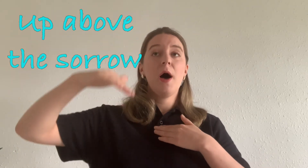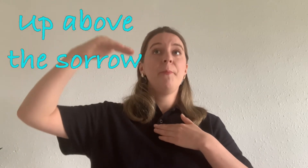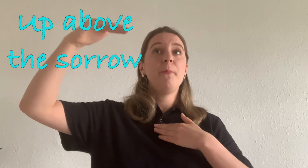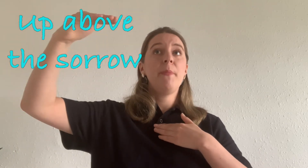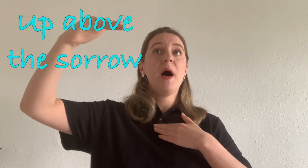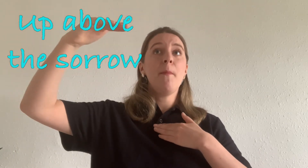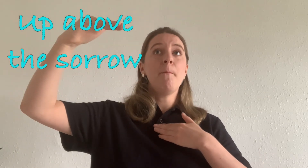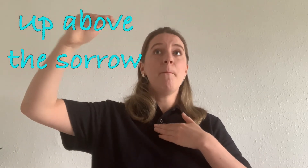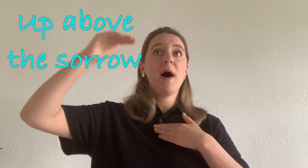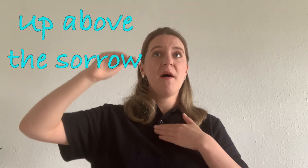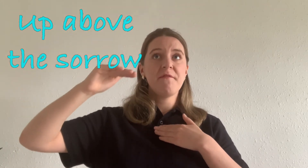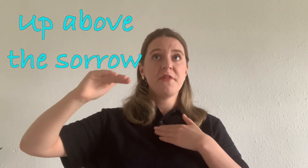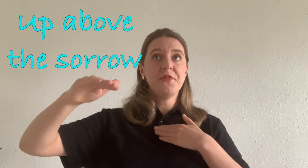Up above the